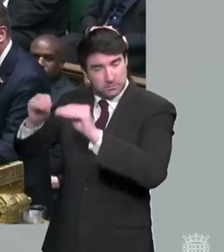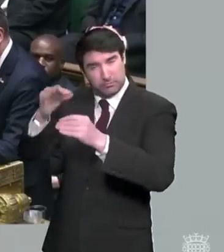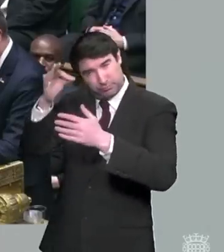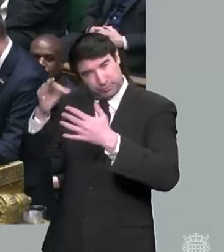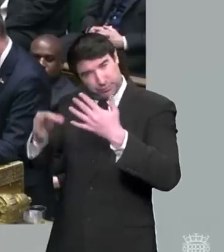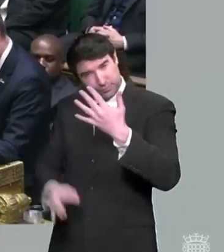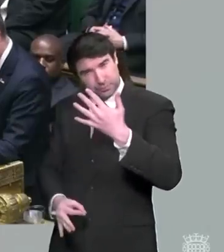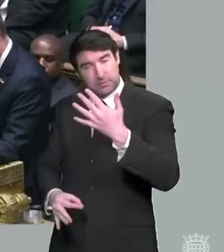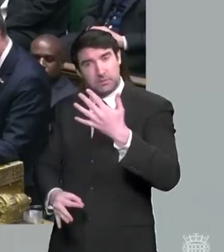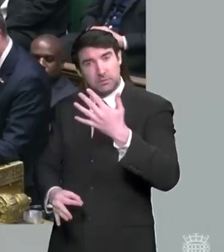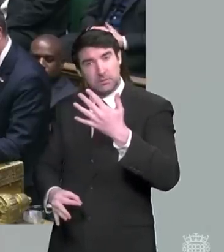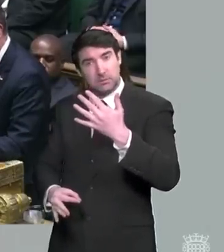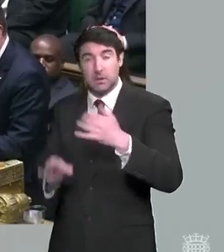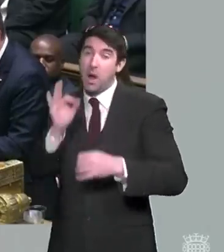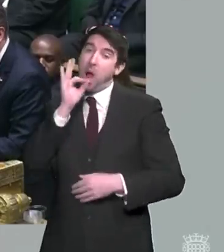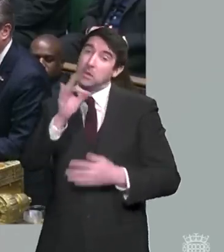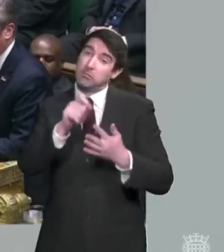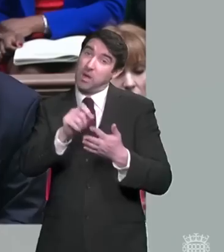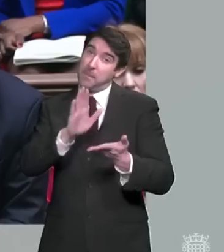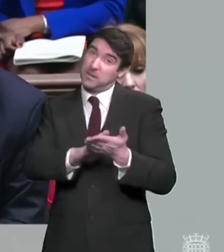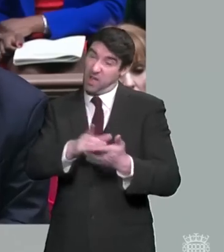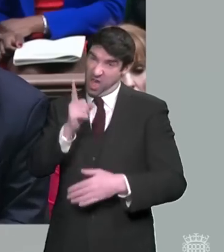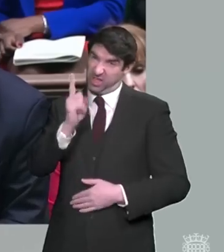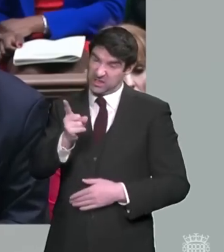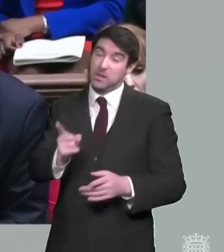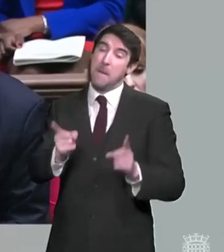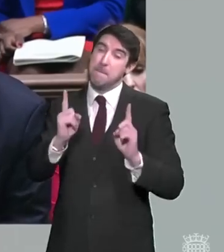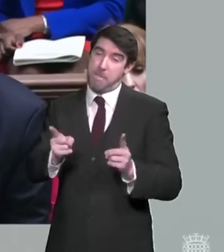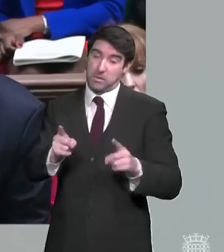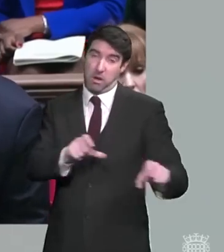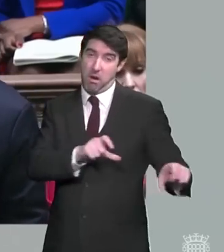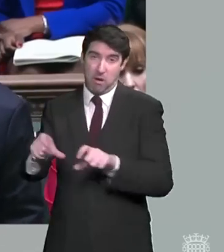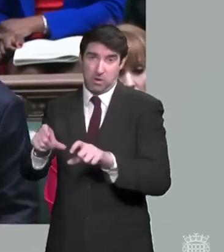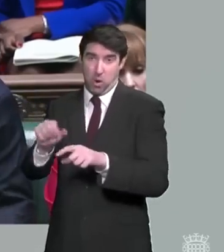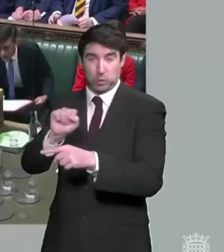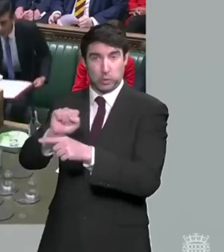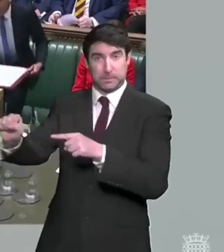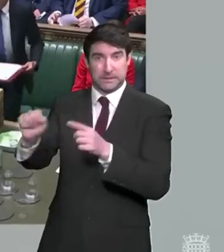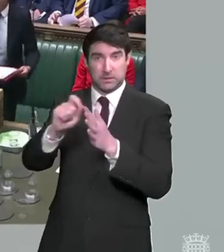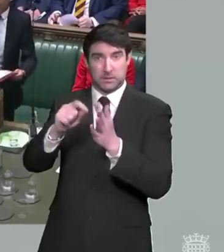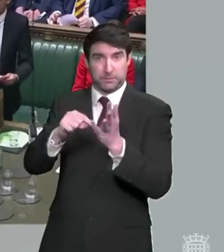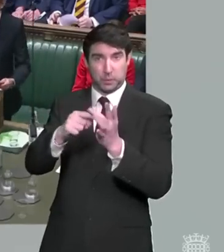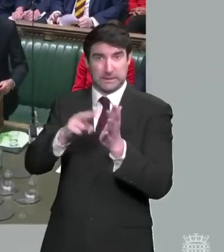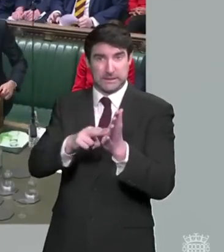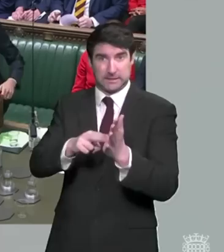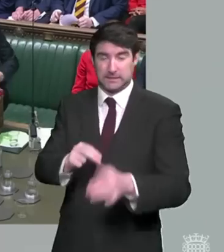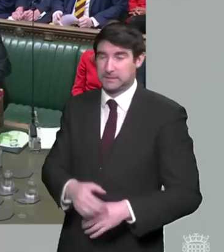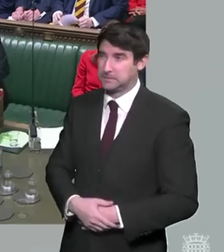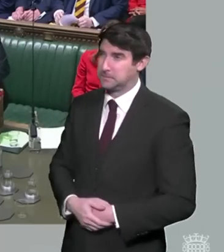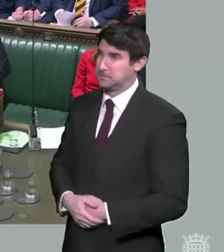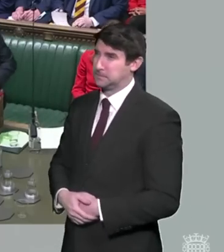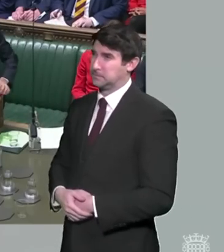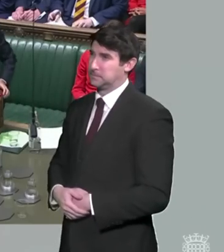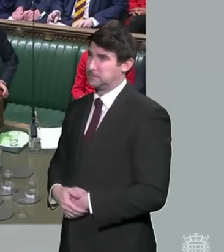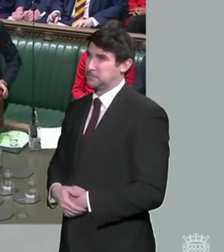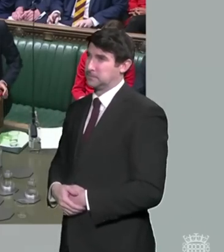this international effort is the only way to ensure Putin's defeat? Prime Minister. Mr.